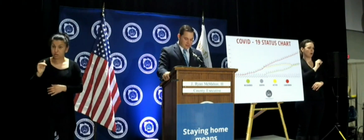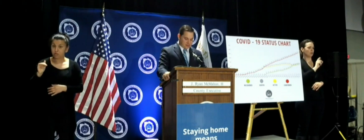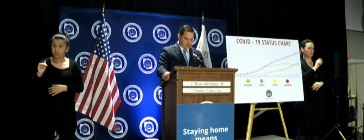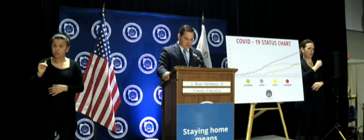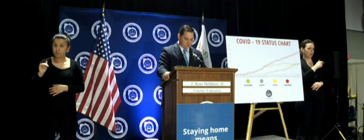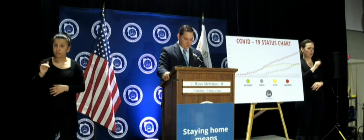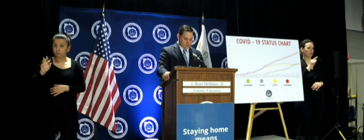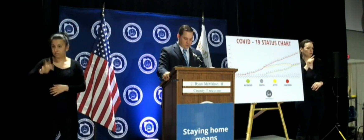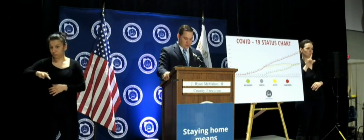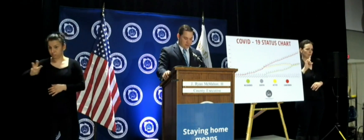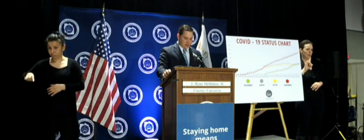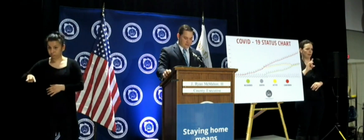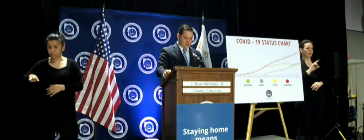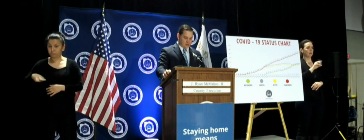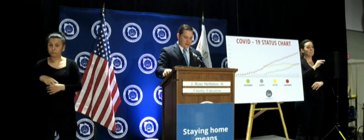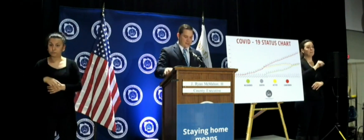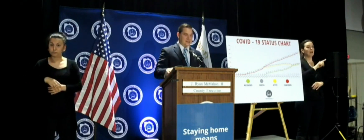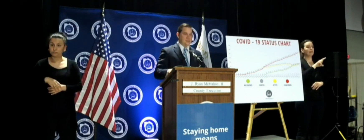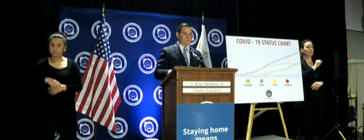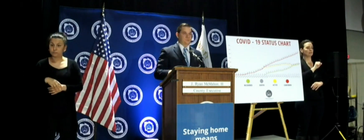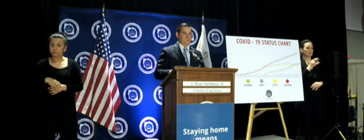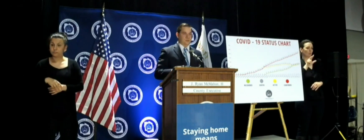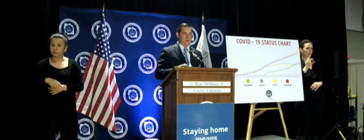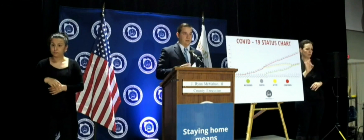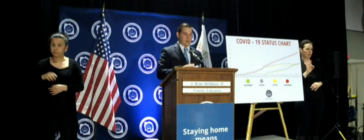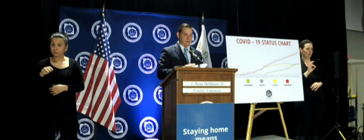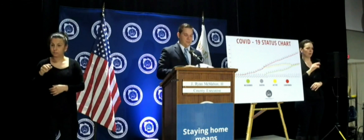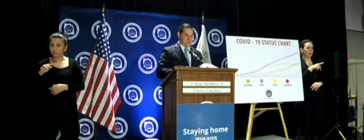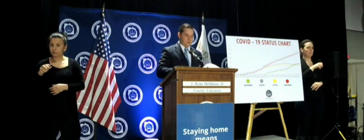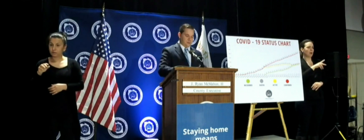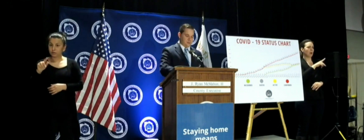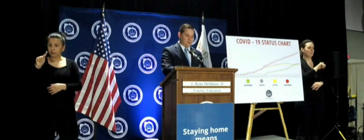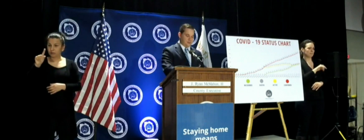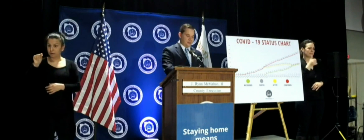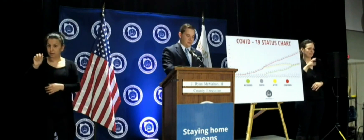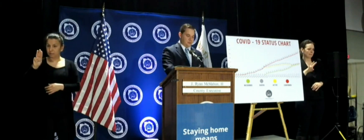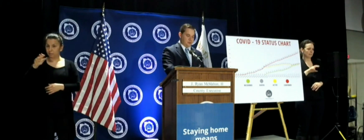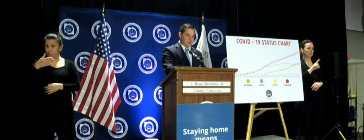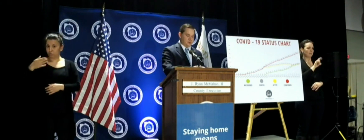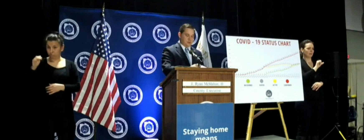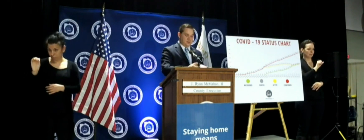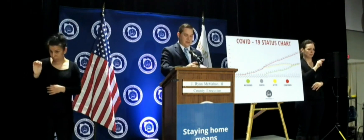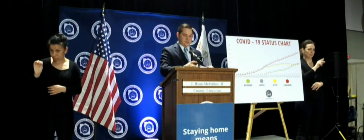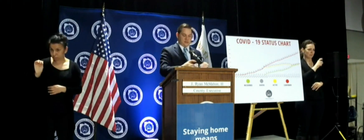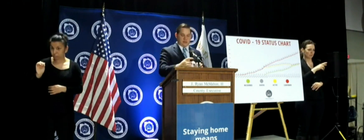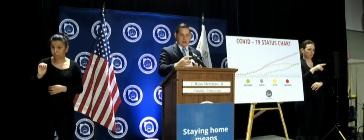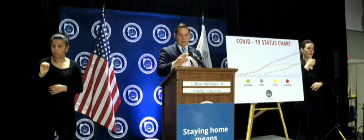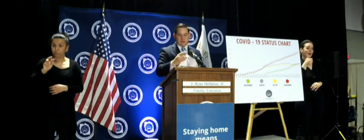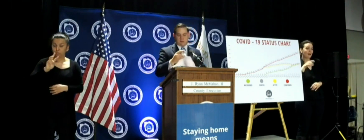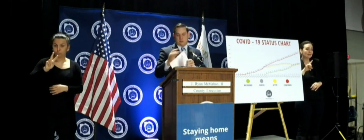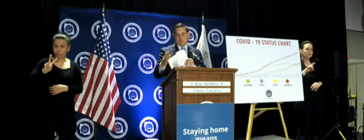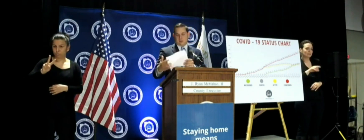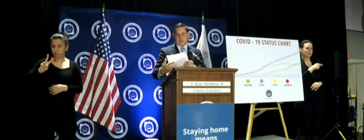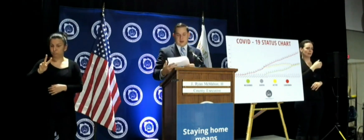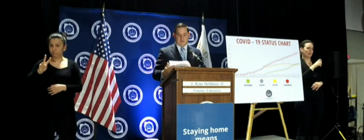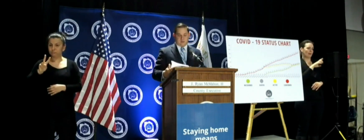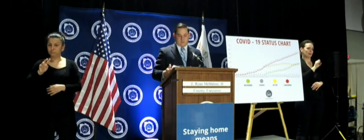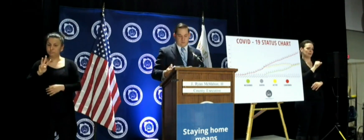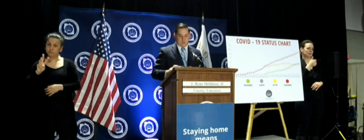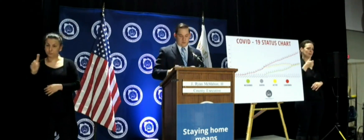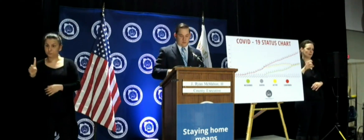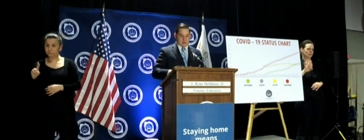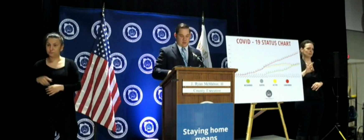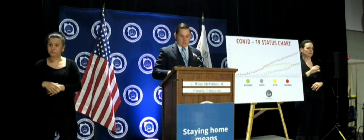Geddes 19, Town of Lysander 18, Town of Pompey 17, Town of Skaneateles